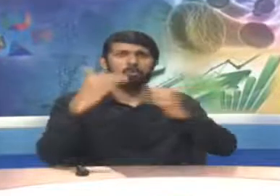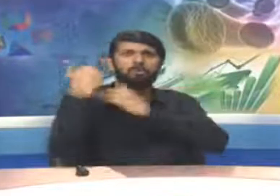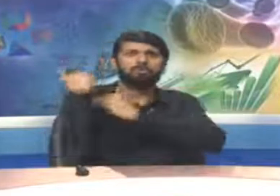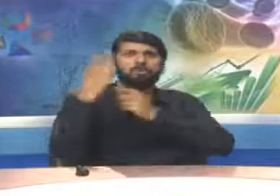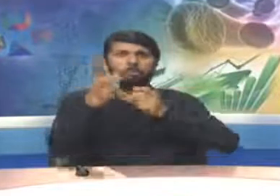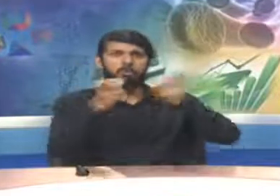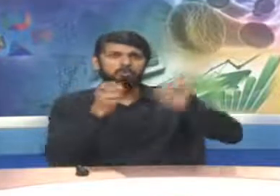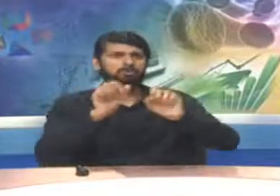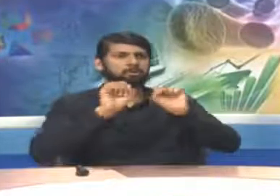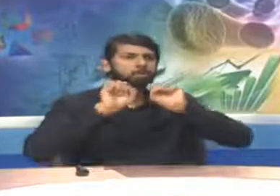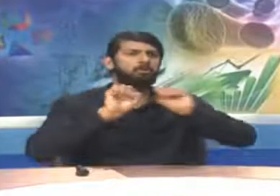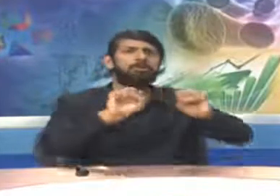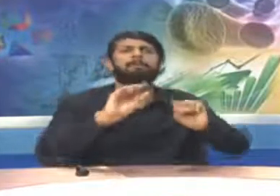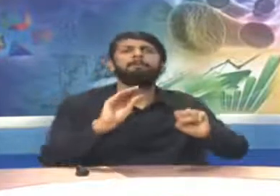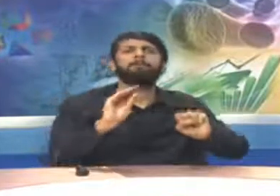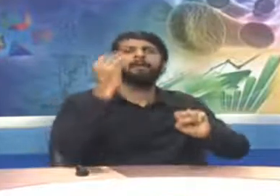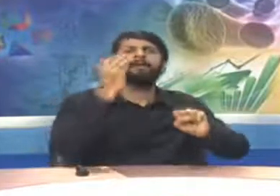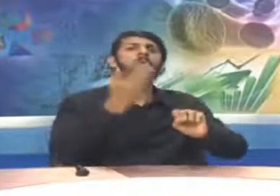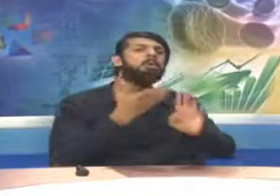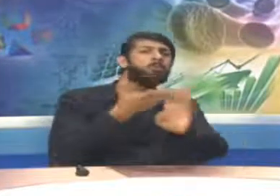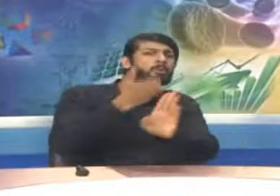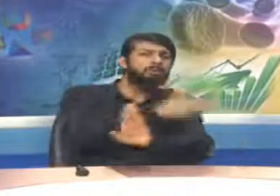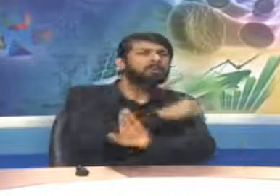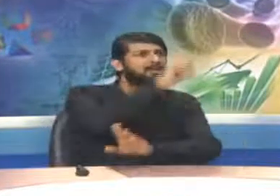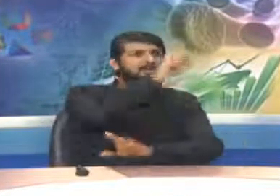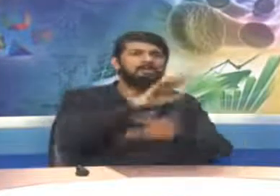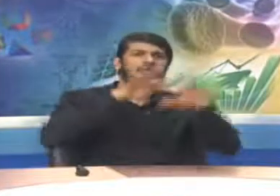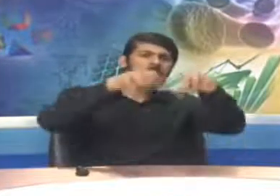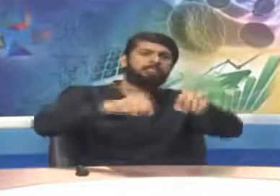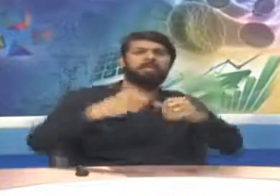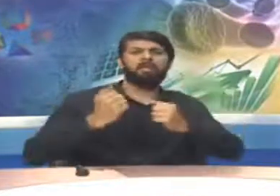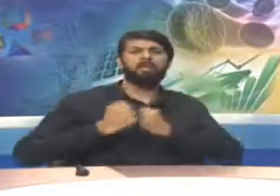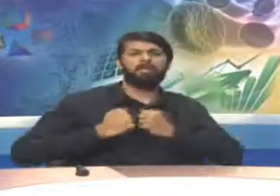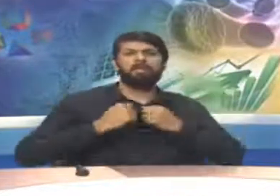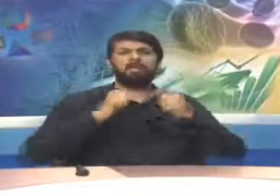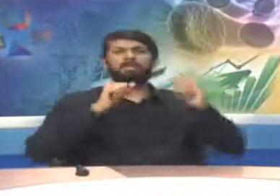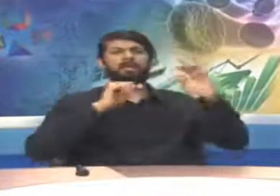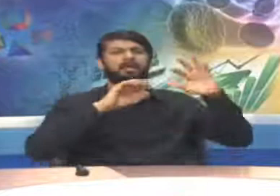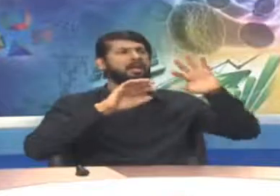The spirit of Gandhian democracy is the spirit of